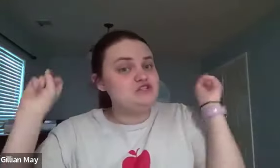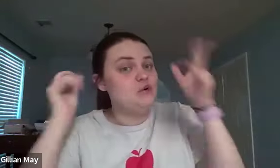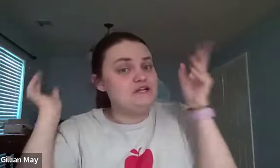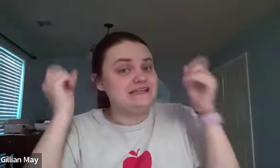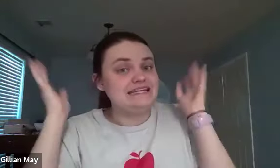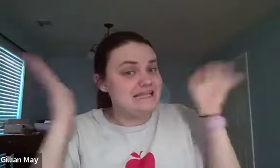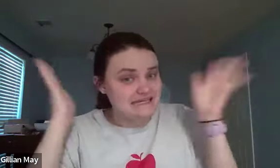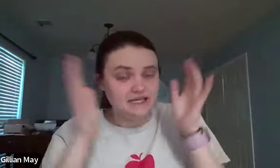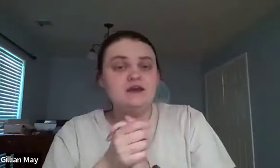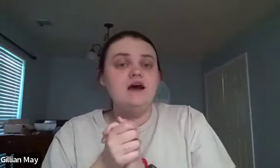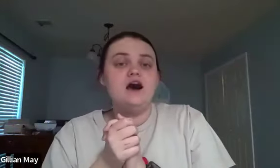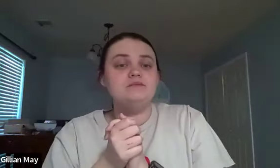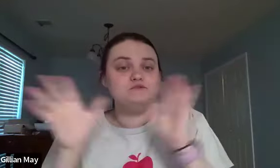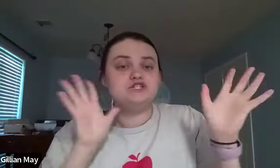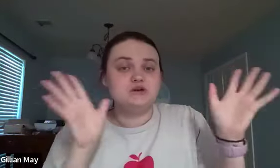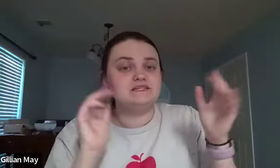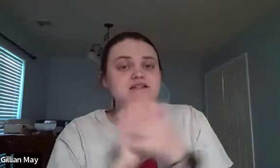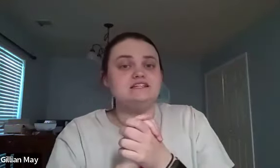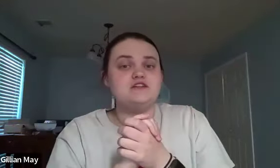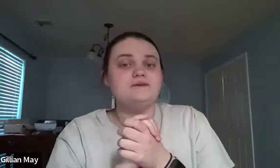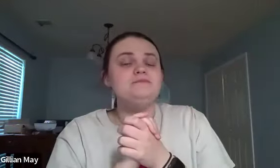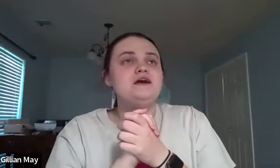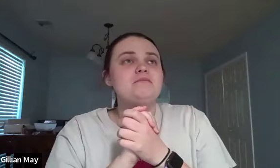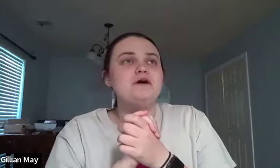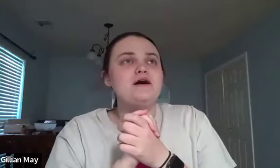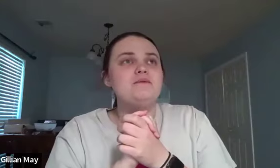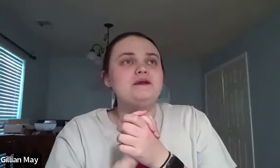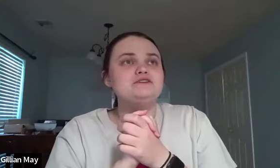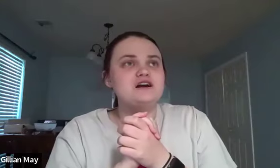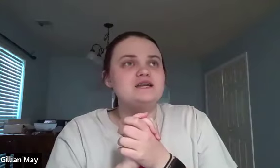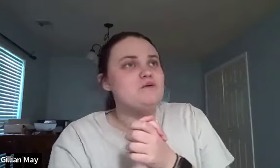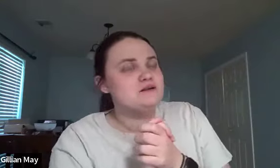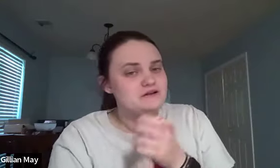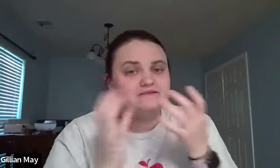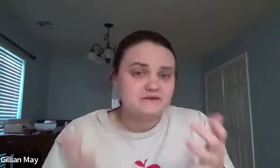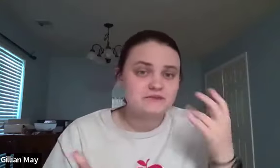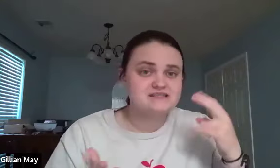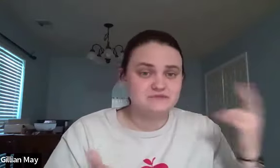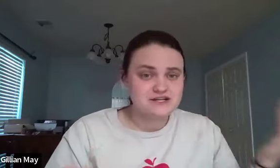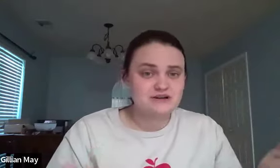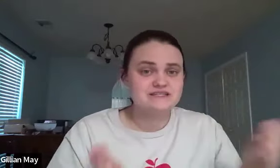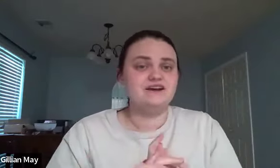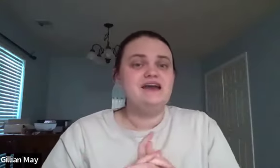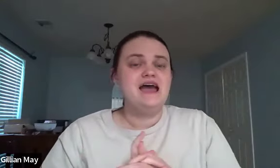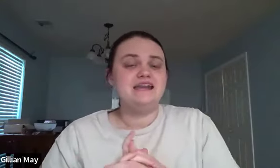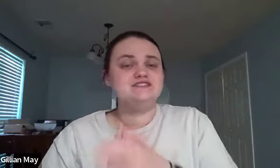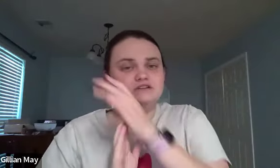was going like lightning because we were just so excited to see each other. But we were talking about one of our like favorite Mexican restaurants here, and it's called